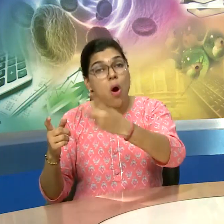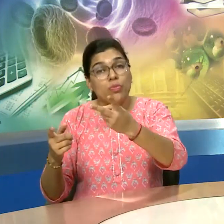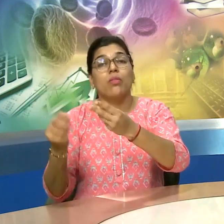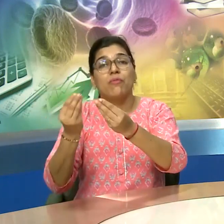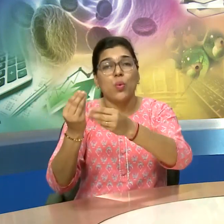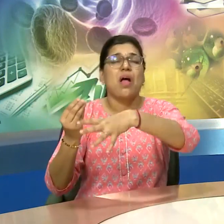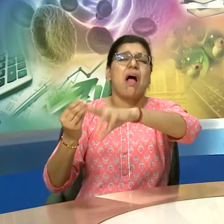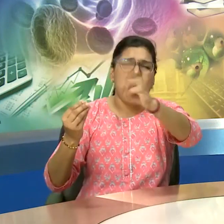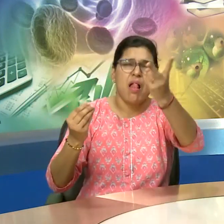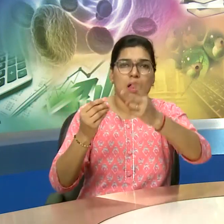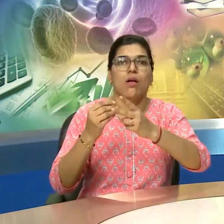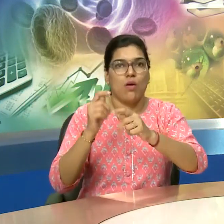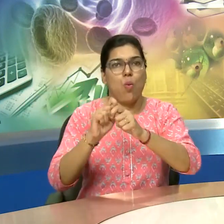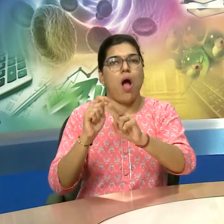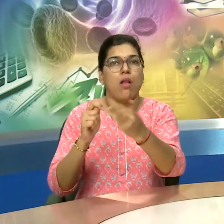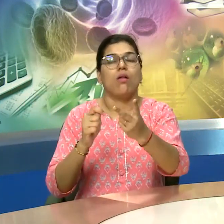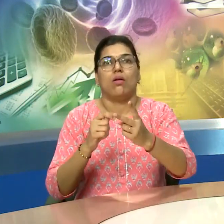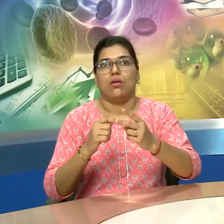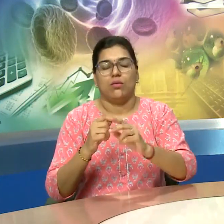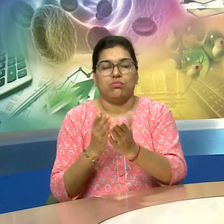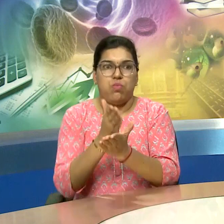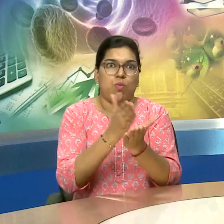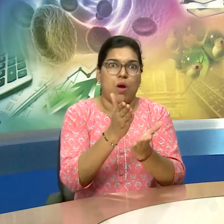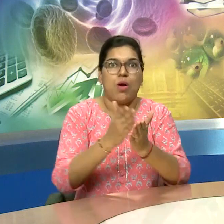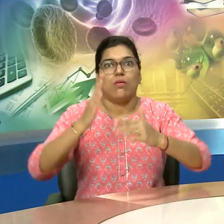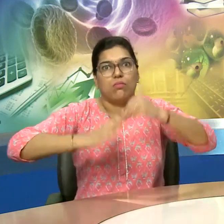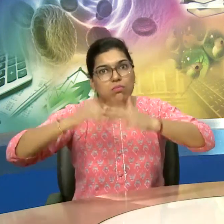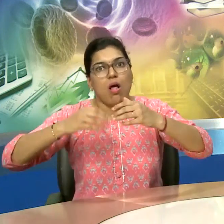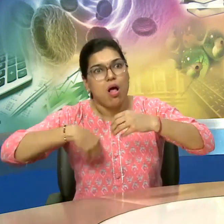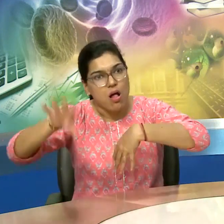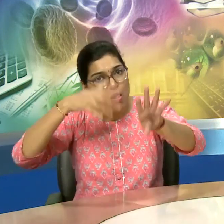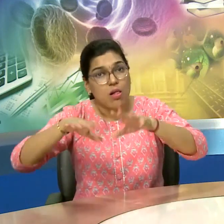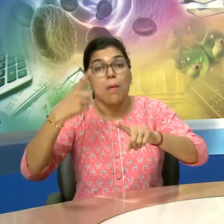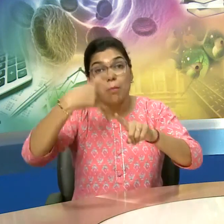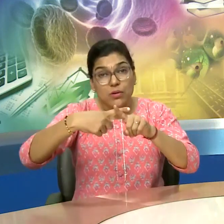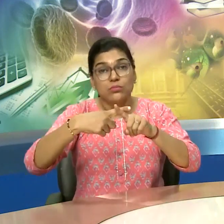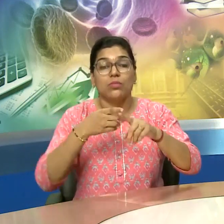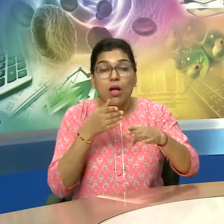So, all these activities are done by human for